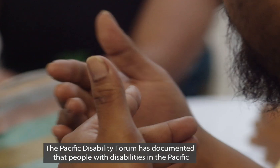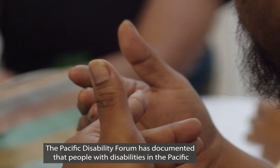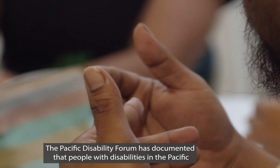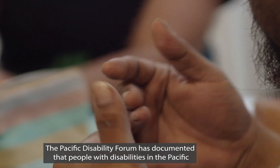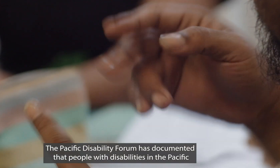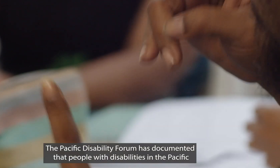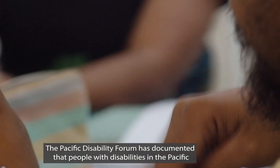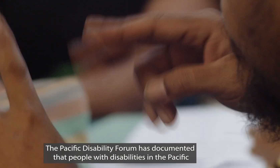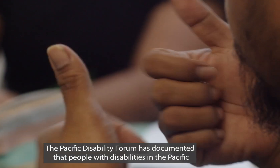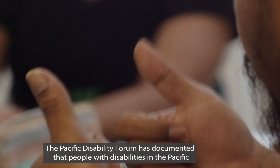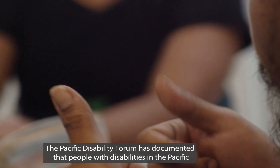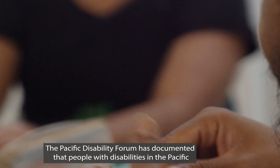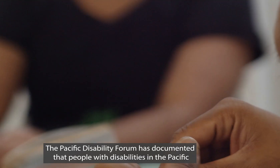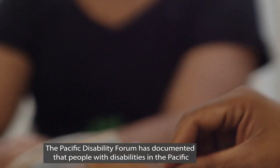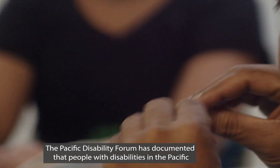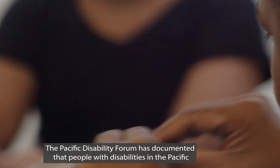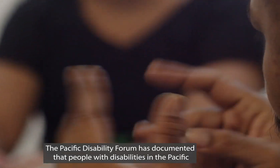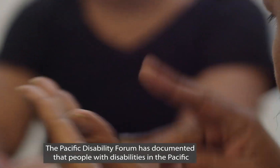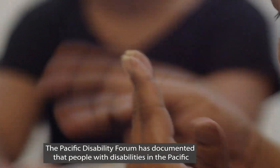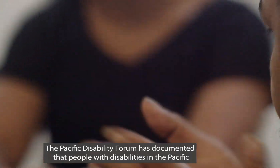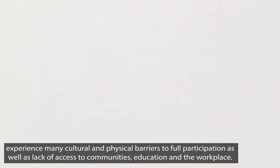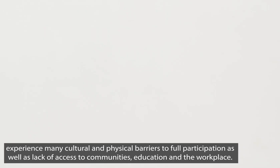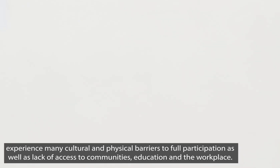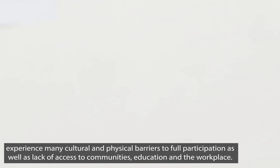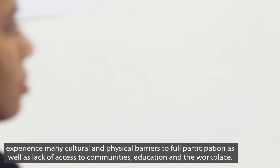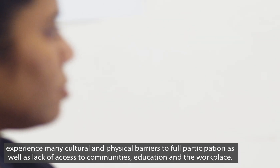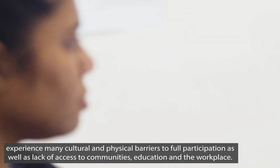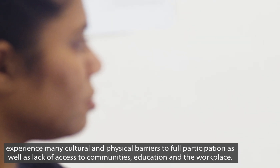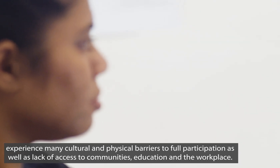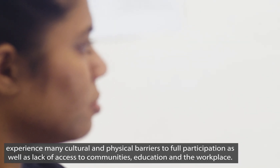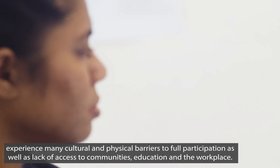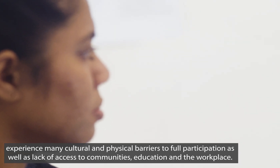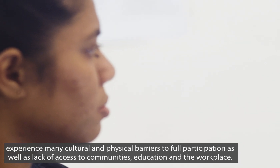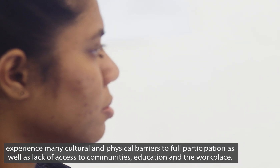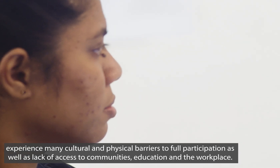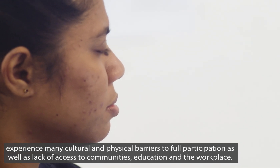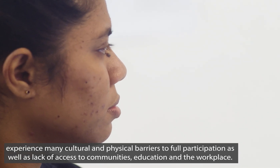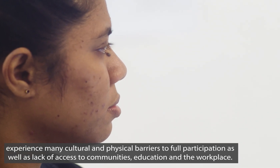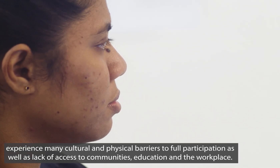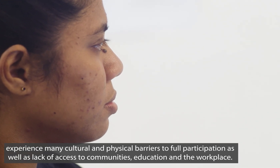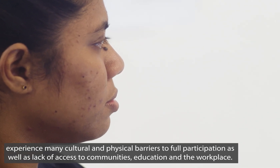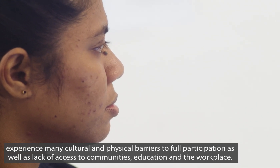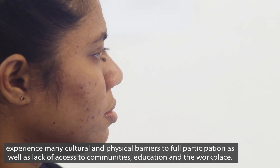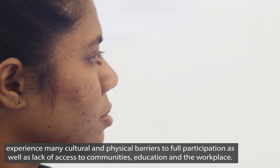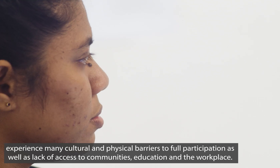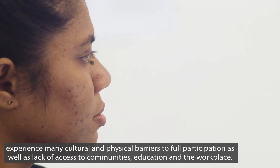has documented that people with disabilities in the Pacific experience many cultural and physical barriers to full participation,